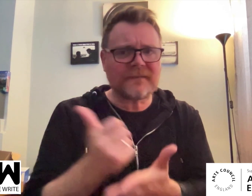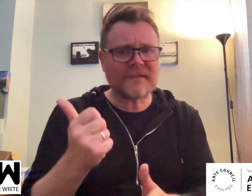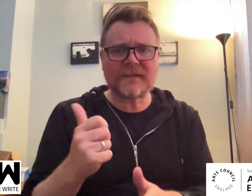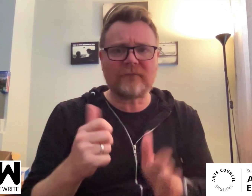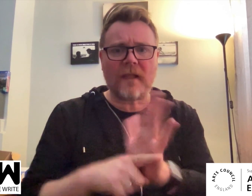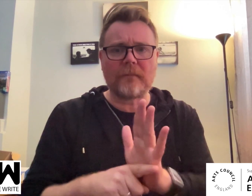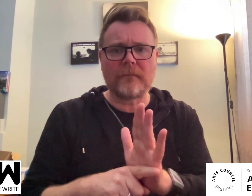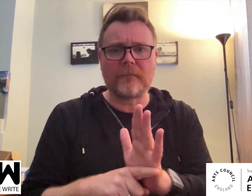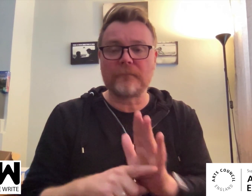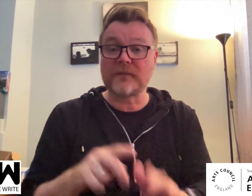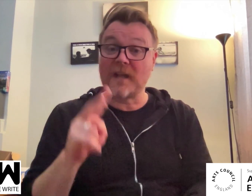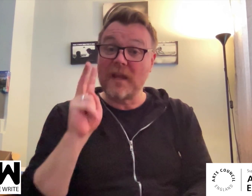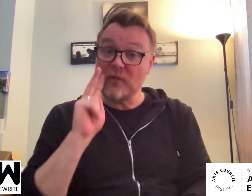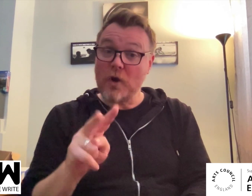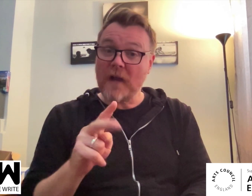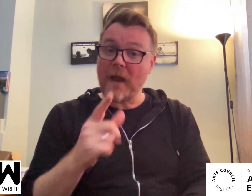make a fantastic short film.